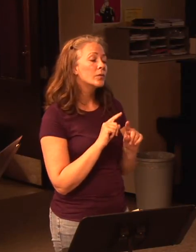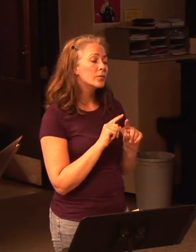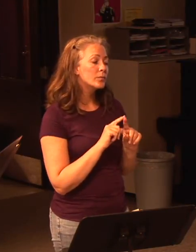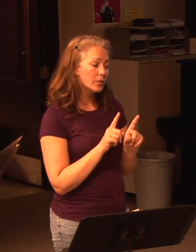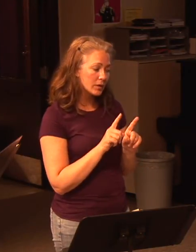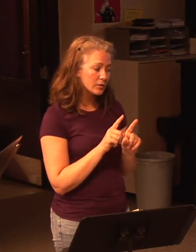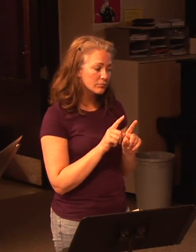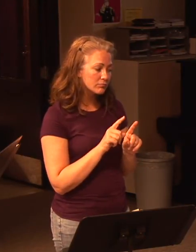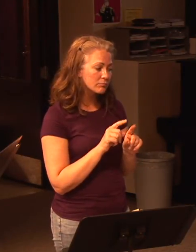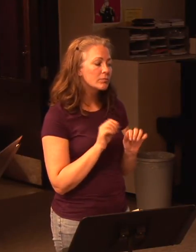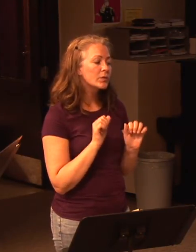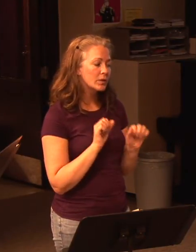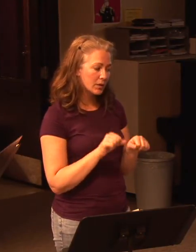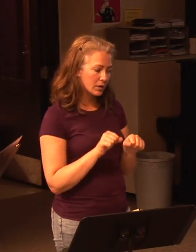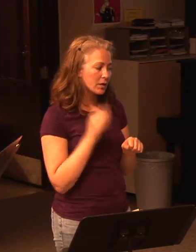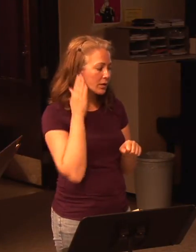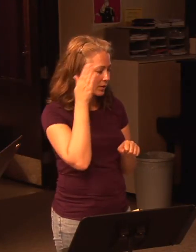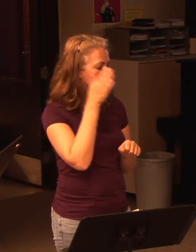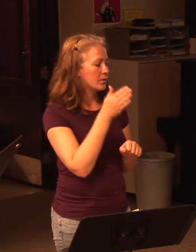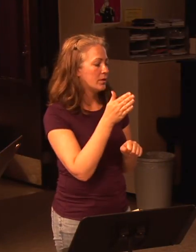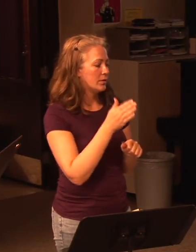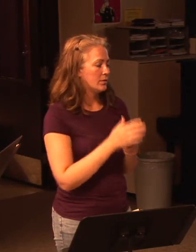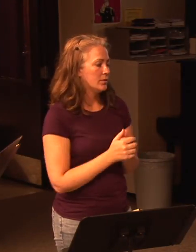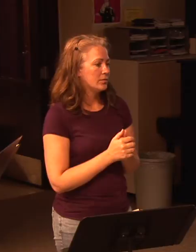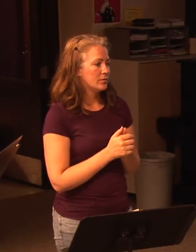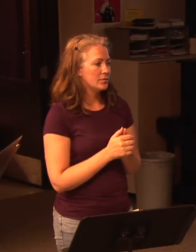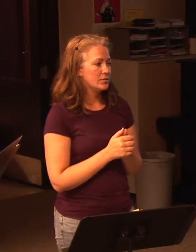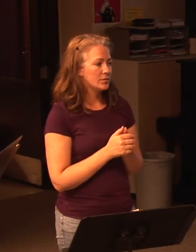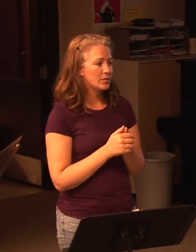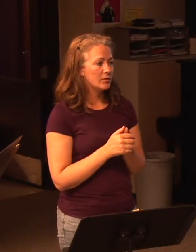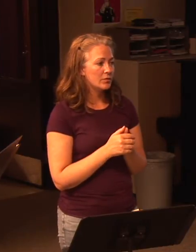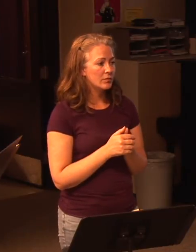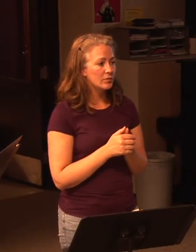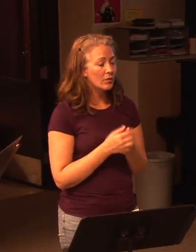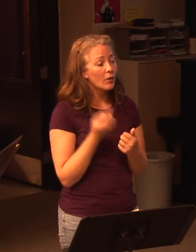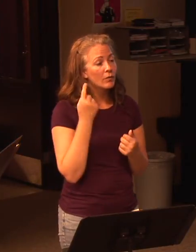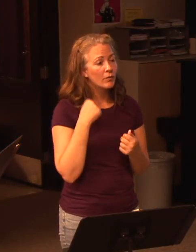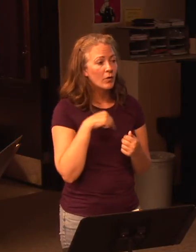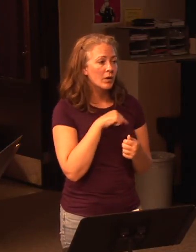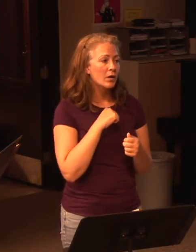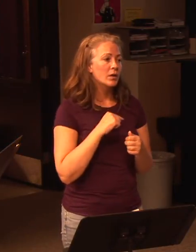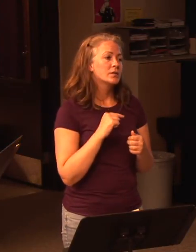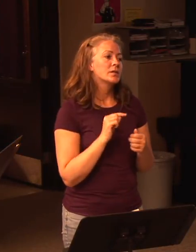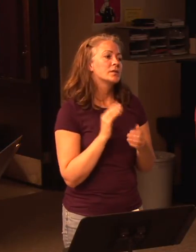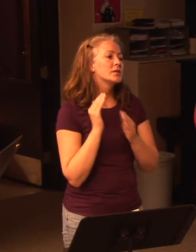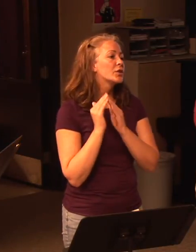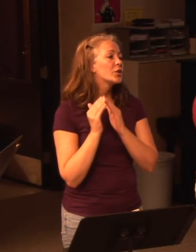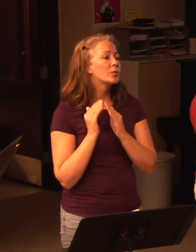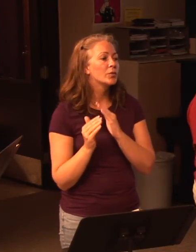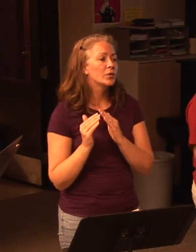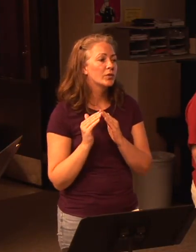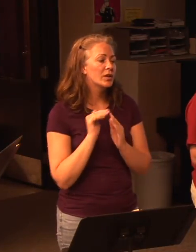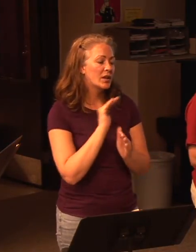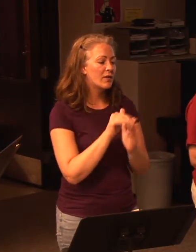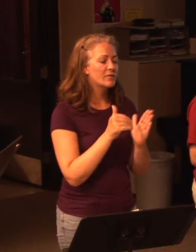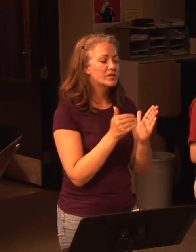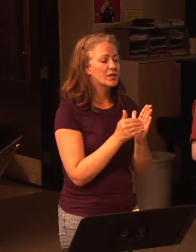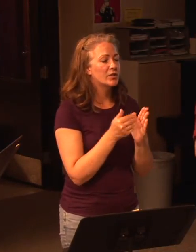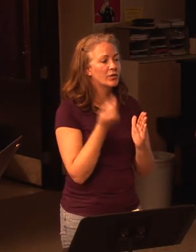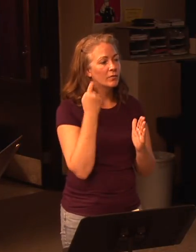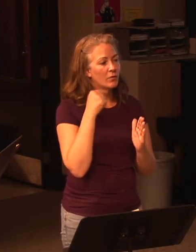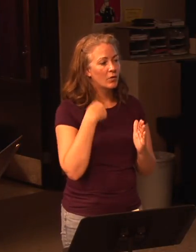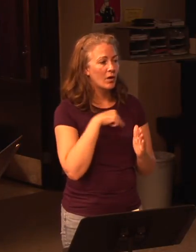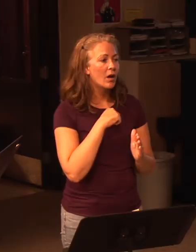freedom that God was given. Is giving us. Wayne was talking about it. For us as a community and as a movement, I think one of the things that's central to us is giving permission to say, you know